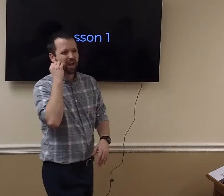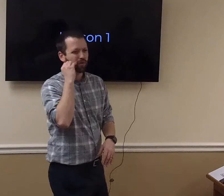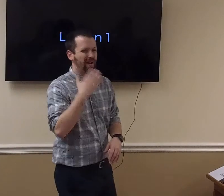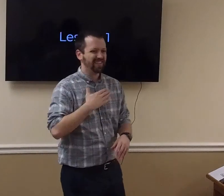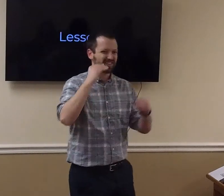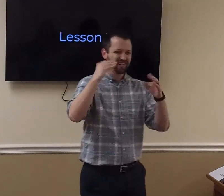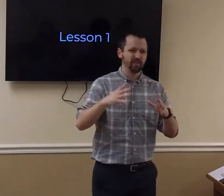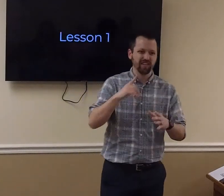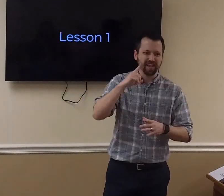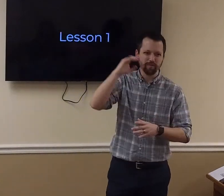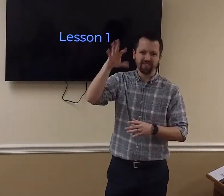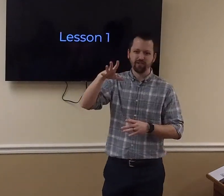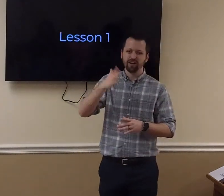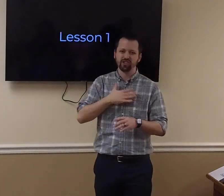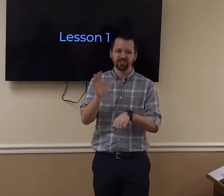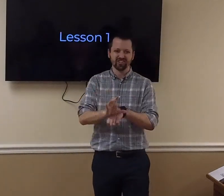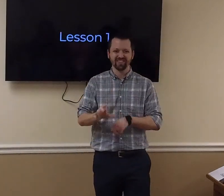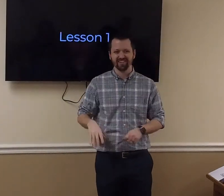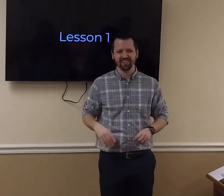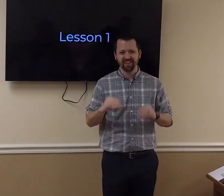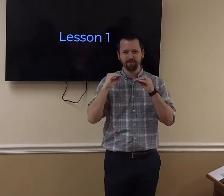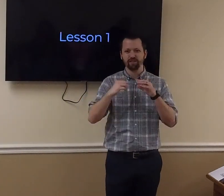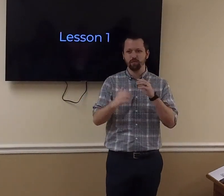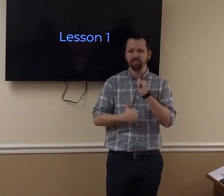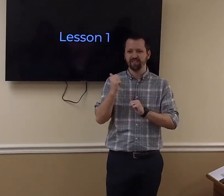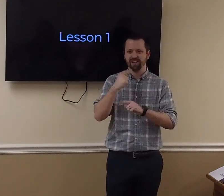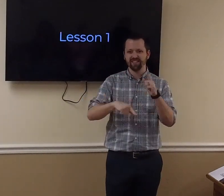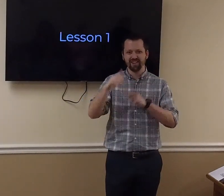John was my teacher. He was the deaf pastor at my church. And so he taught me most of the signs I know.